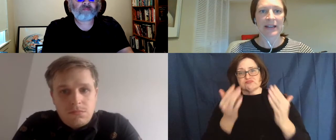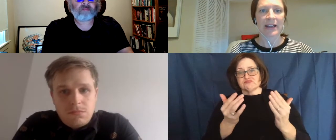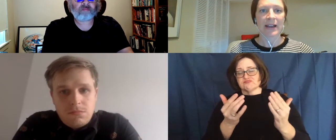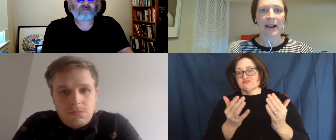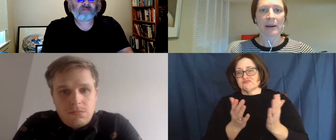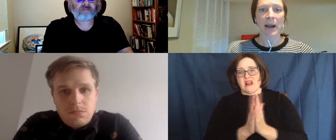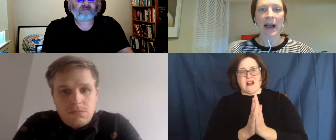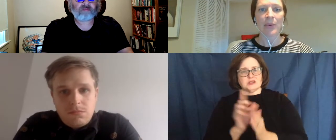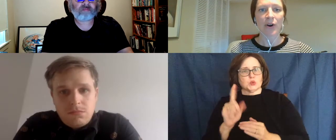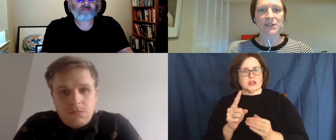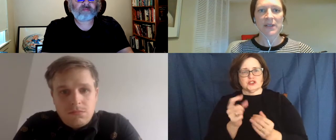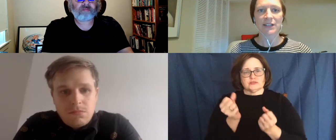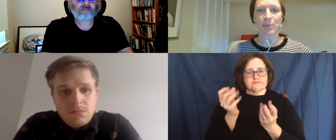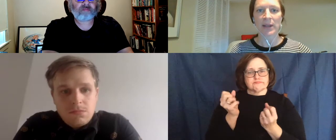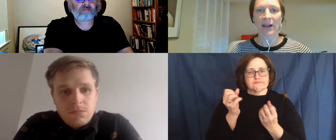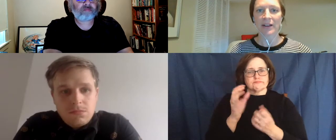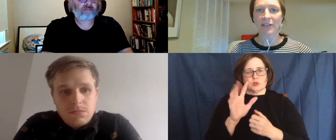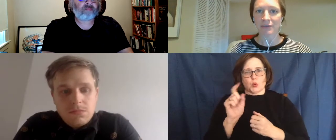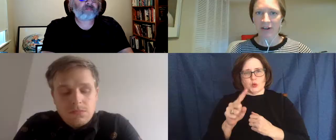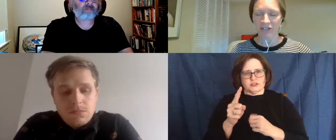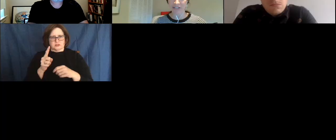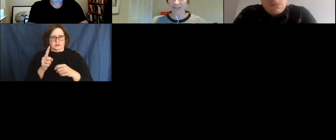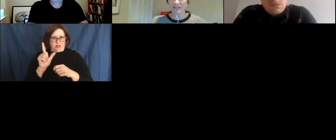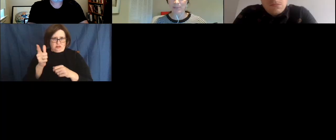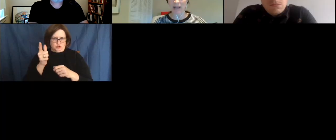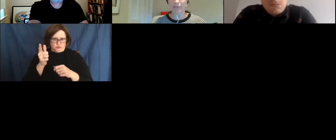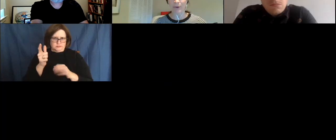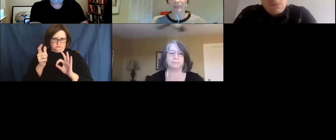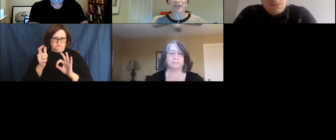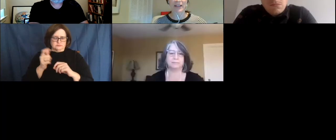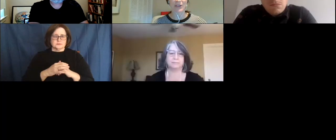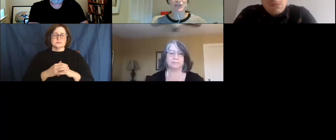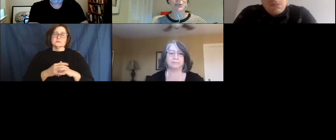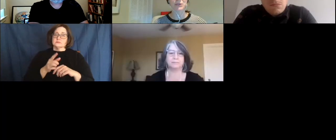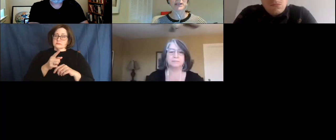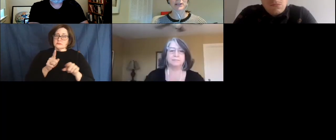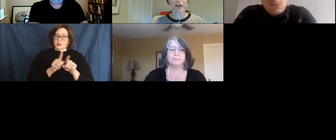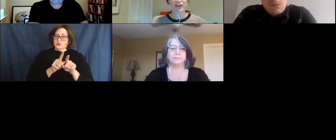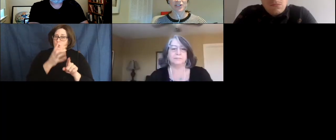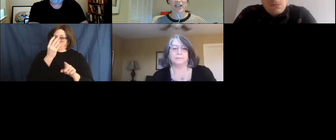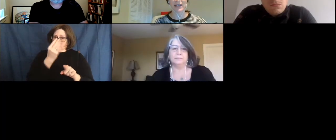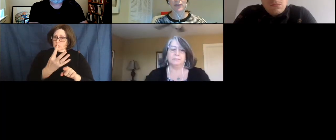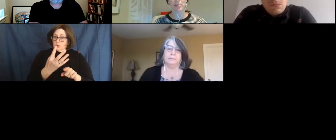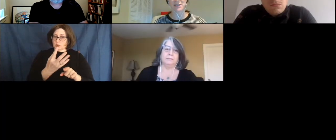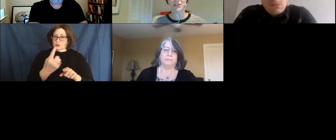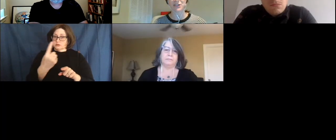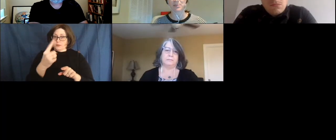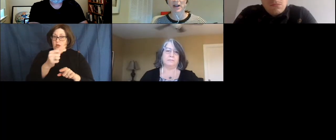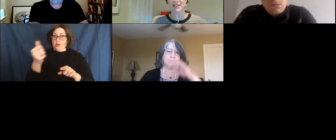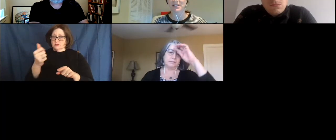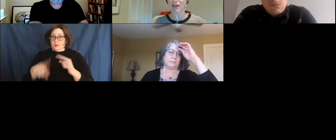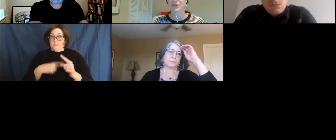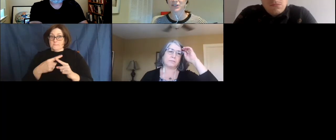later. I would also like to point out another function in this platform that allows you to enlarge any of the